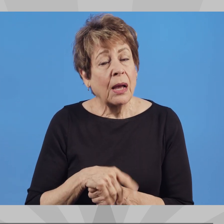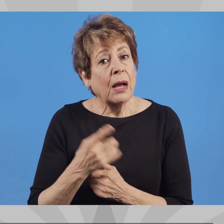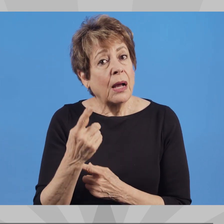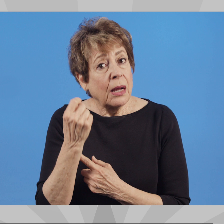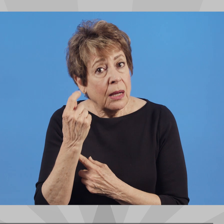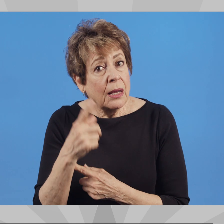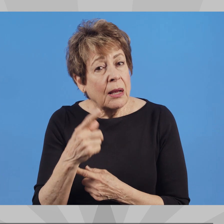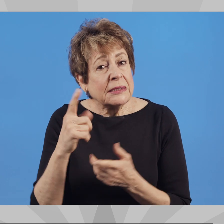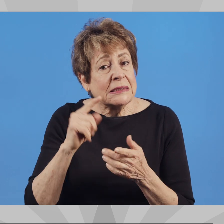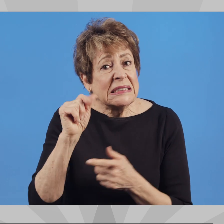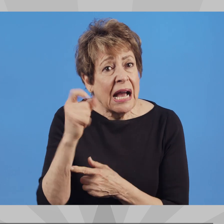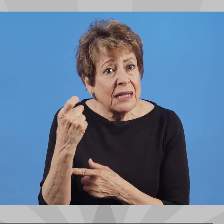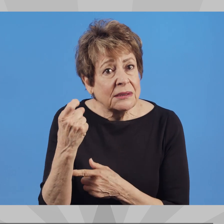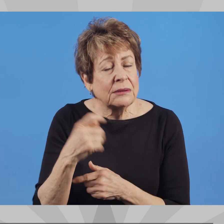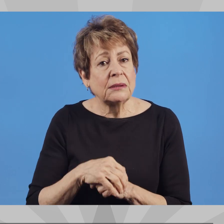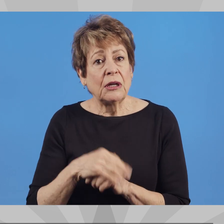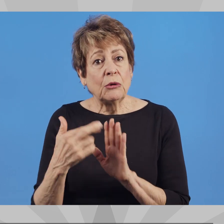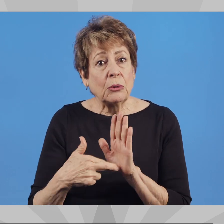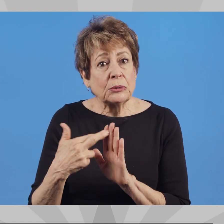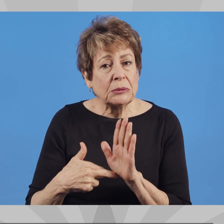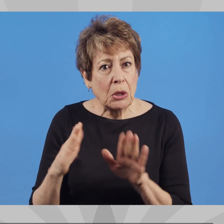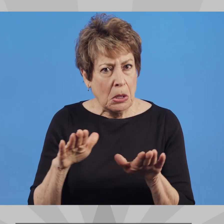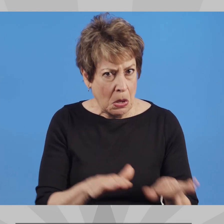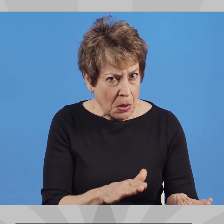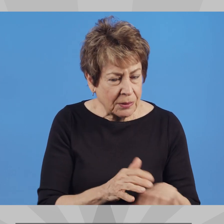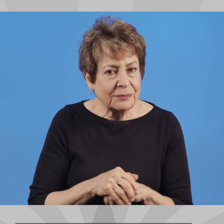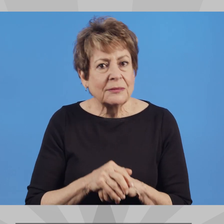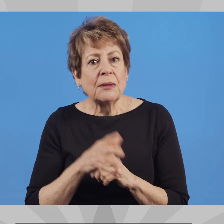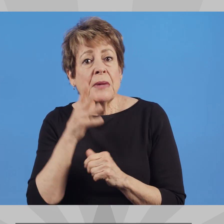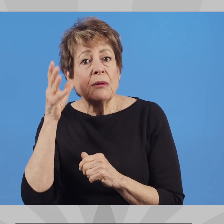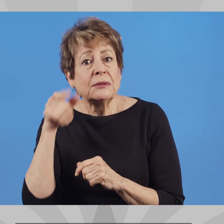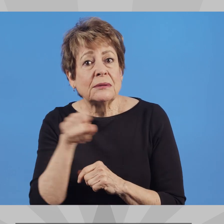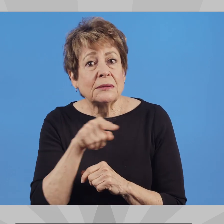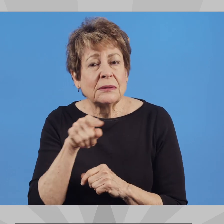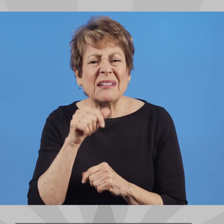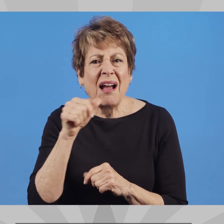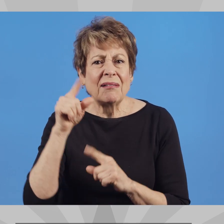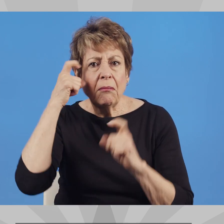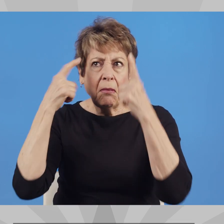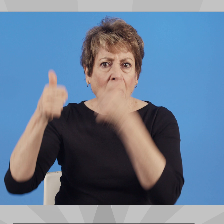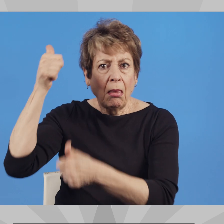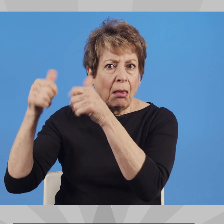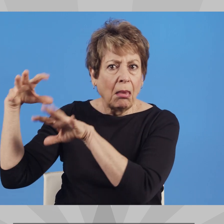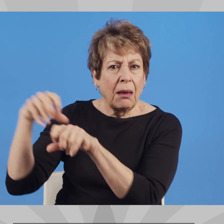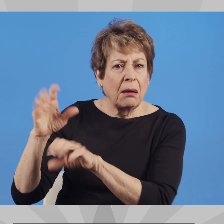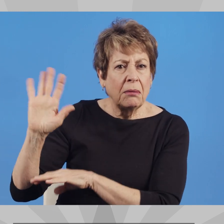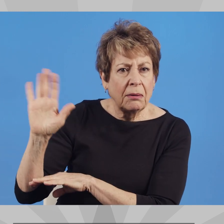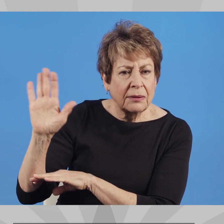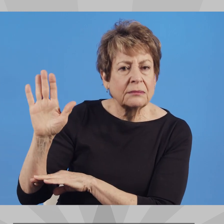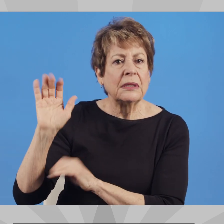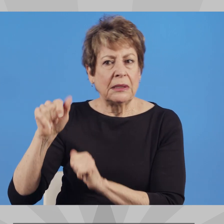One where taxes and regulation are low, where parents, not bureaucrats, control their